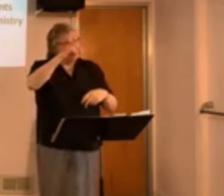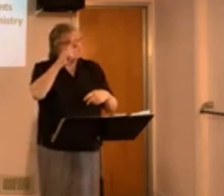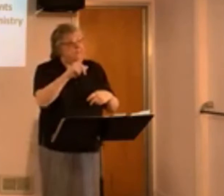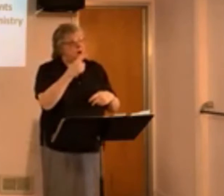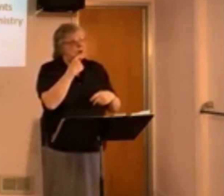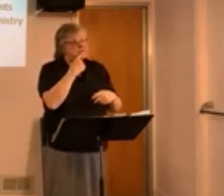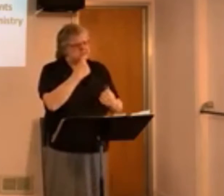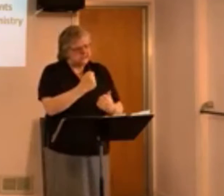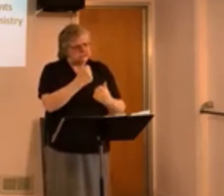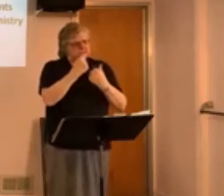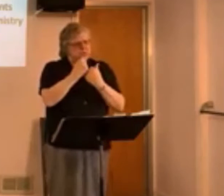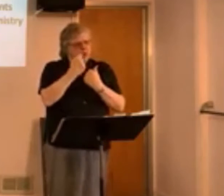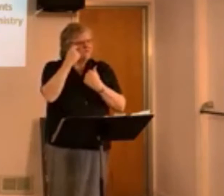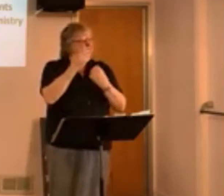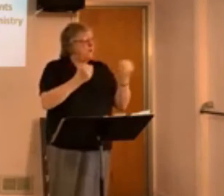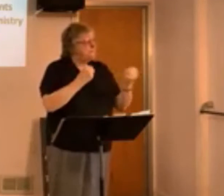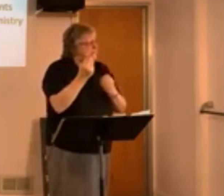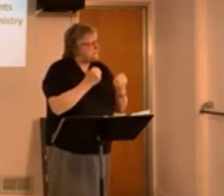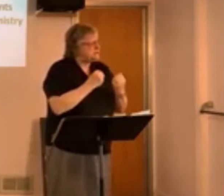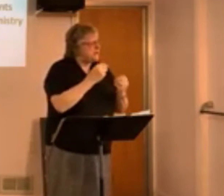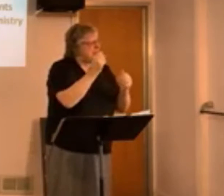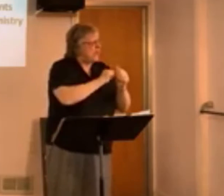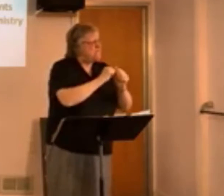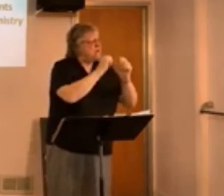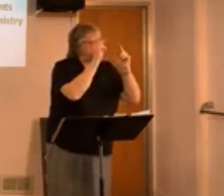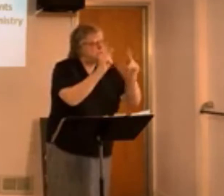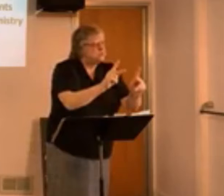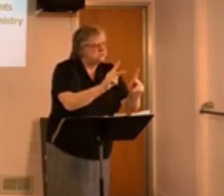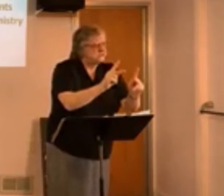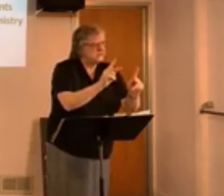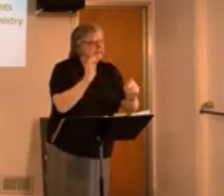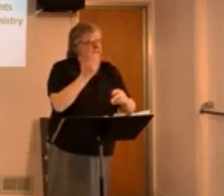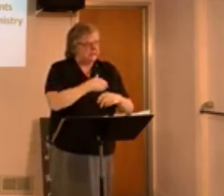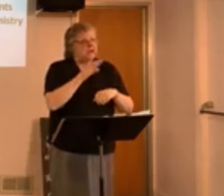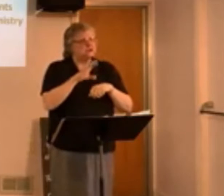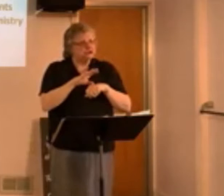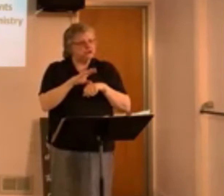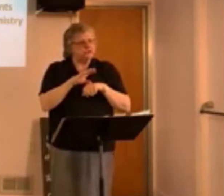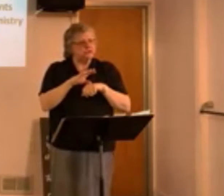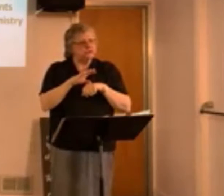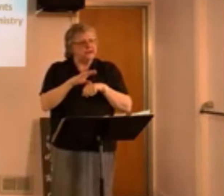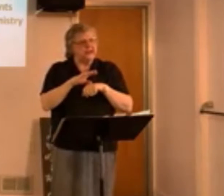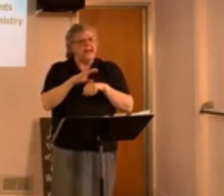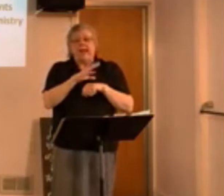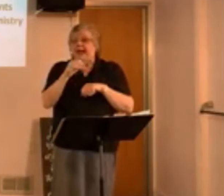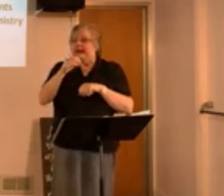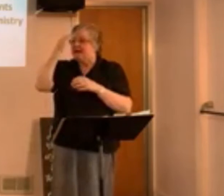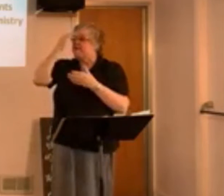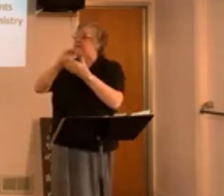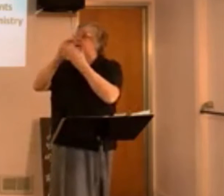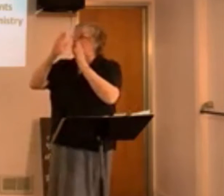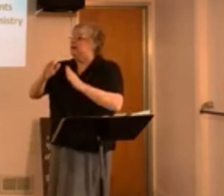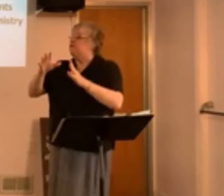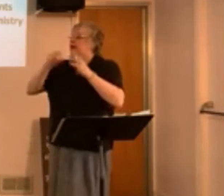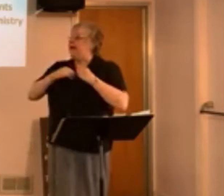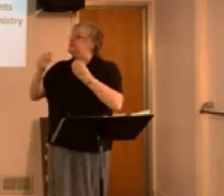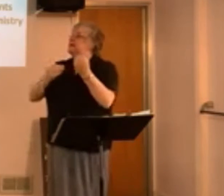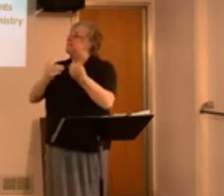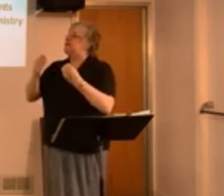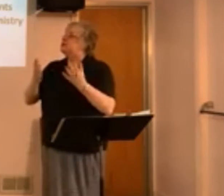for ministry. Everyone in our church and as a believer has a